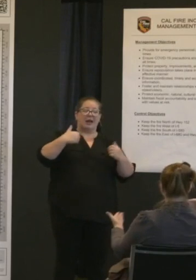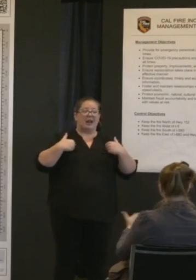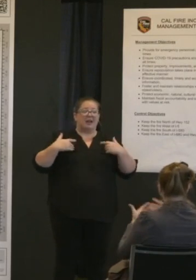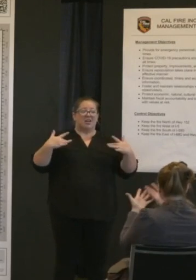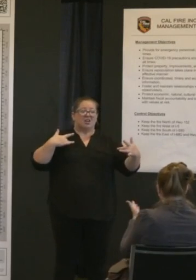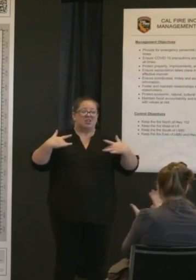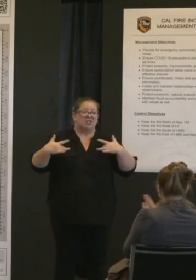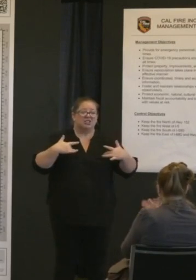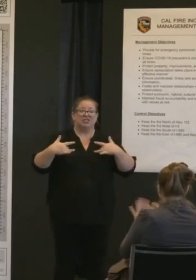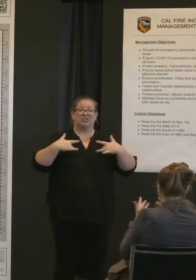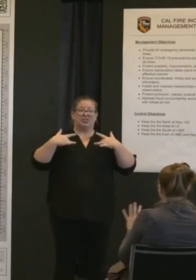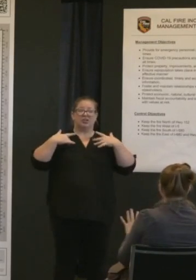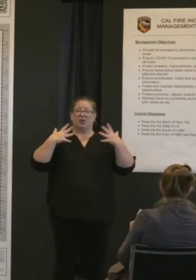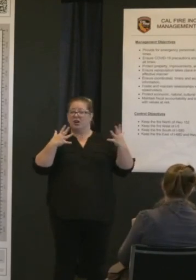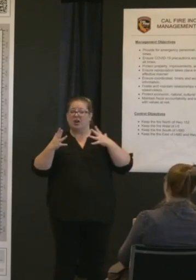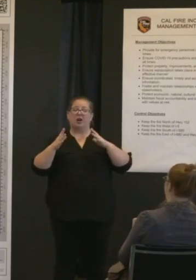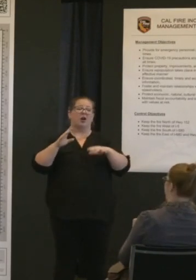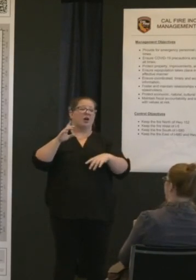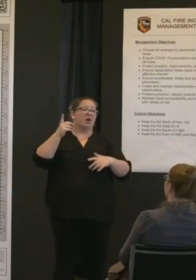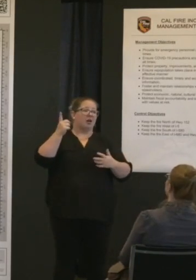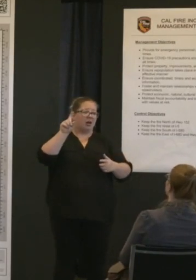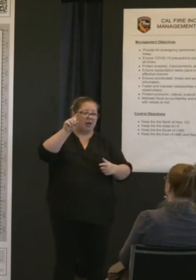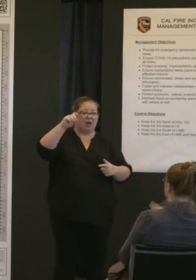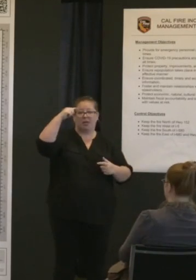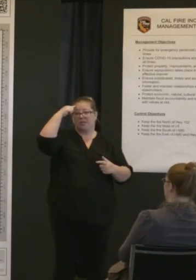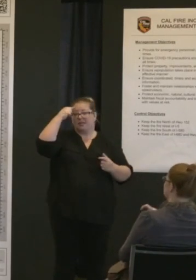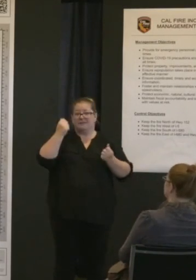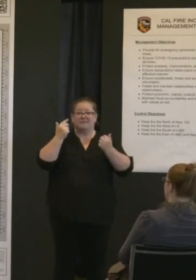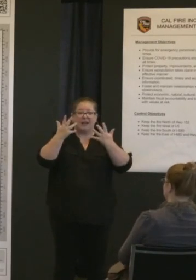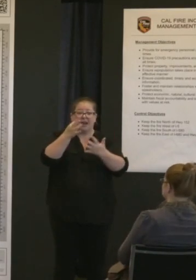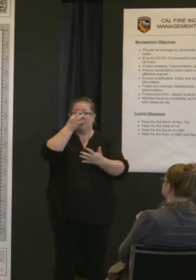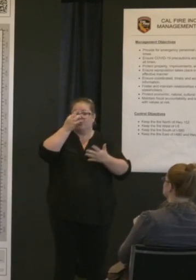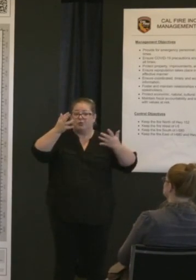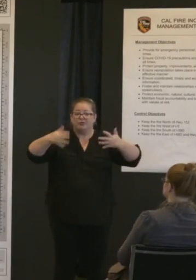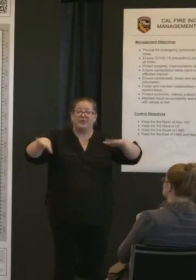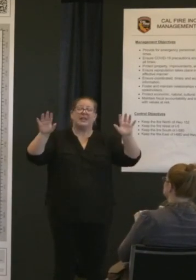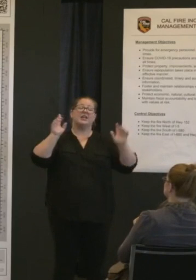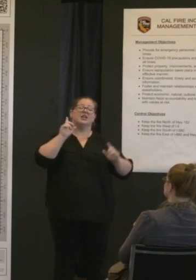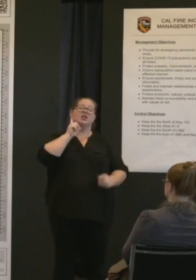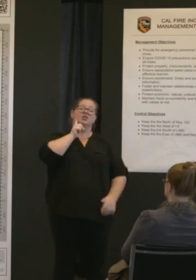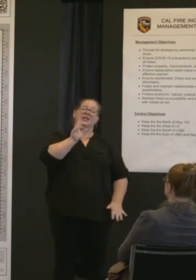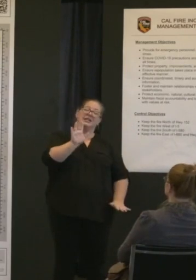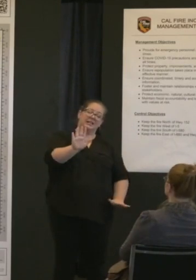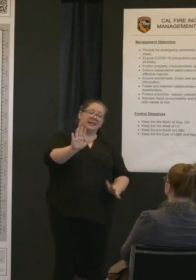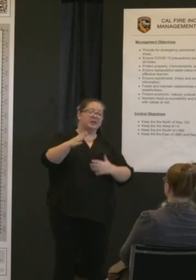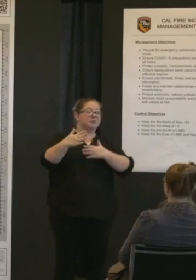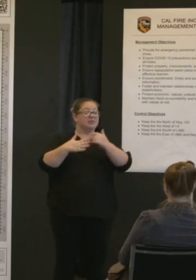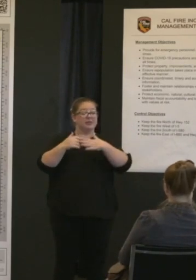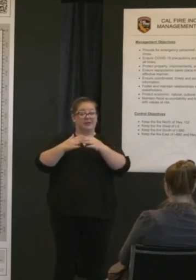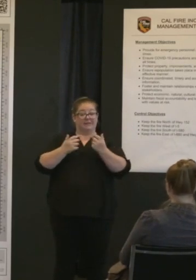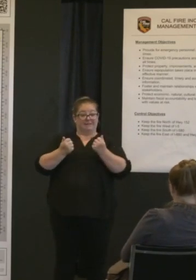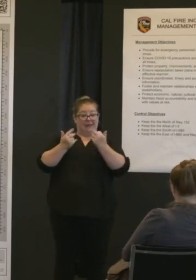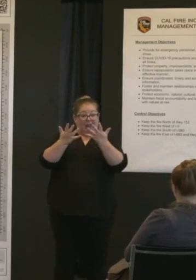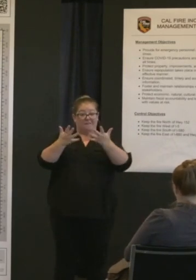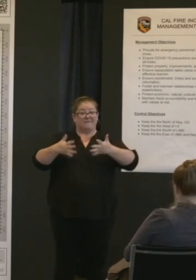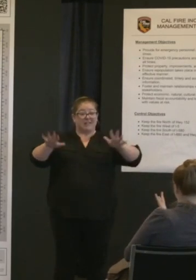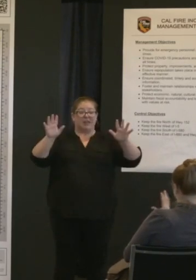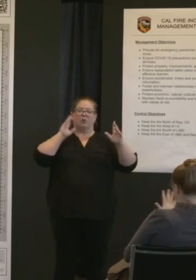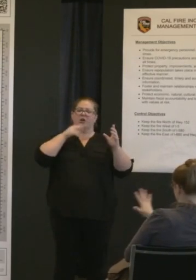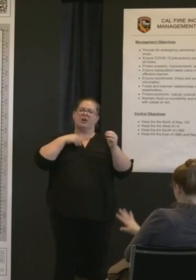at a critical point right now where you've heard we have a firing operation going on the west side of the Calaveras